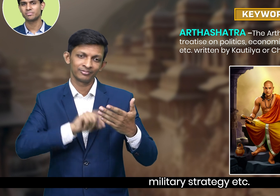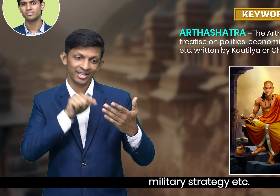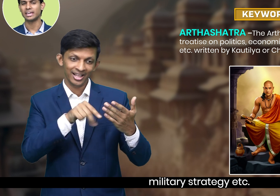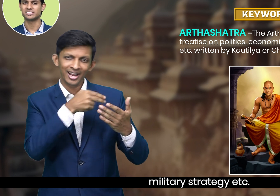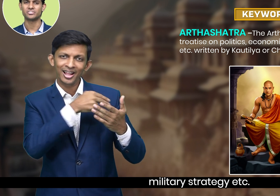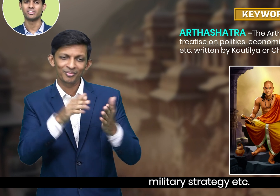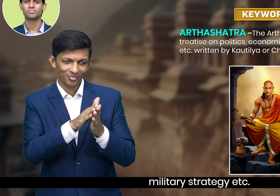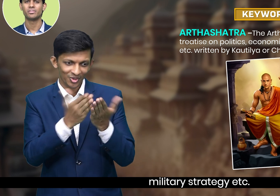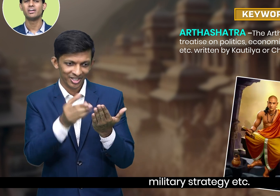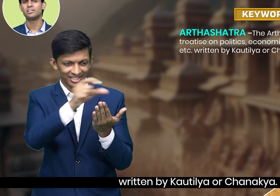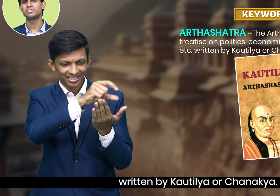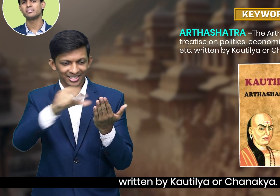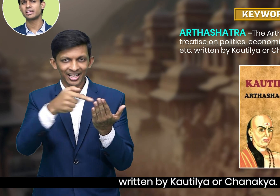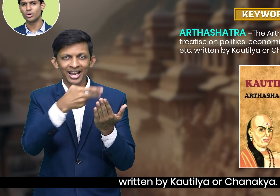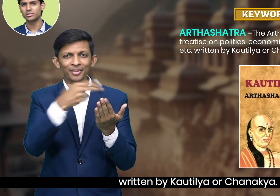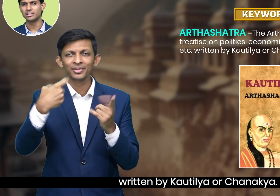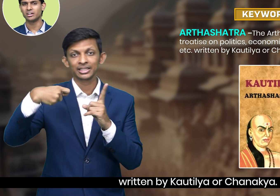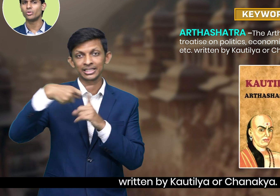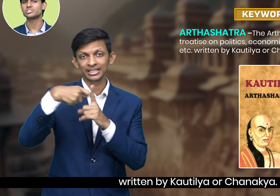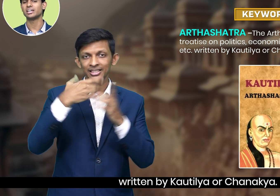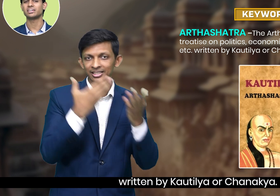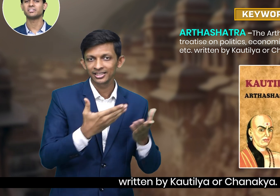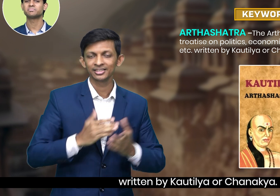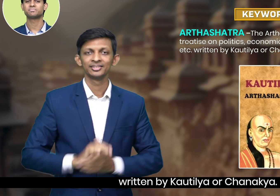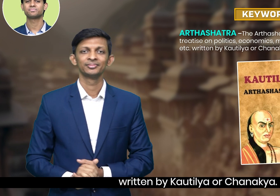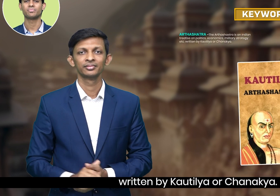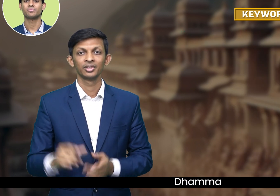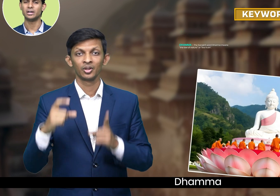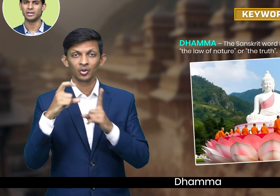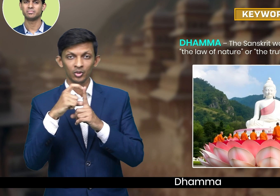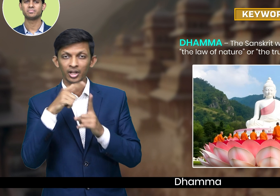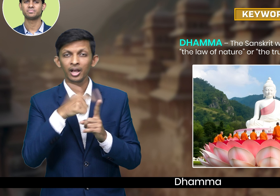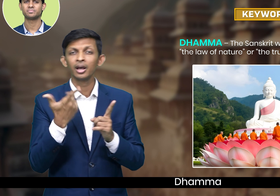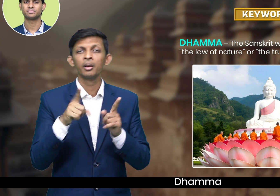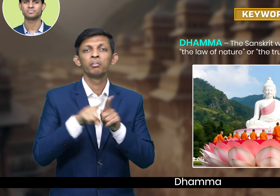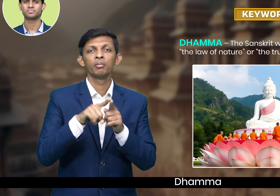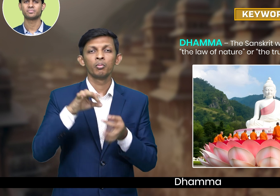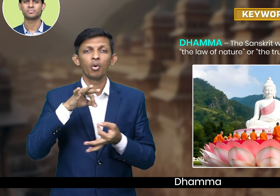strategy, etc., written by Kautilya or Chanakya. Dhamma.